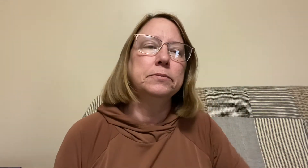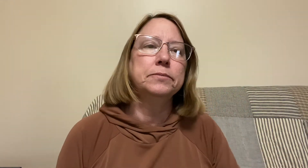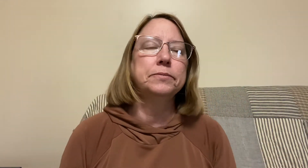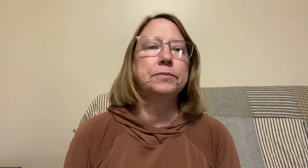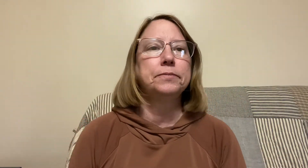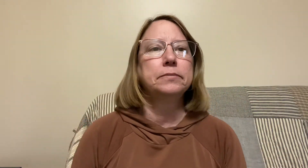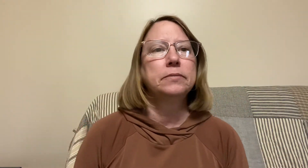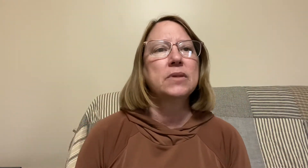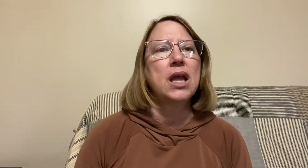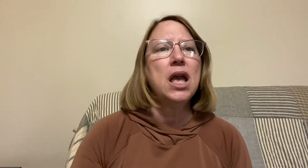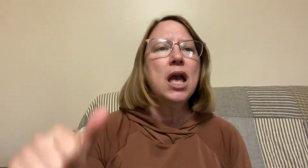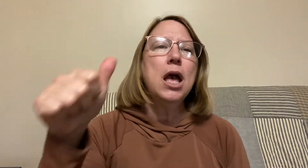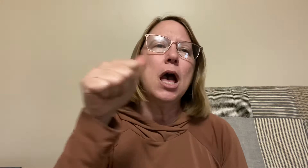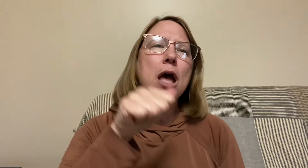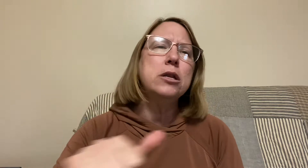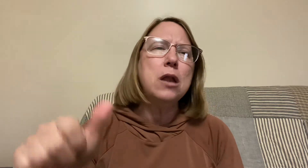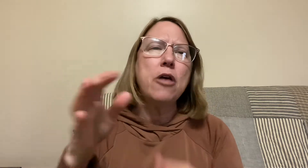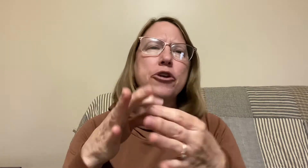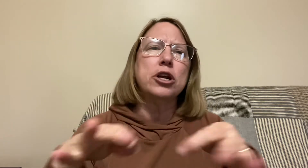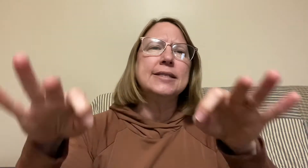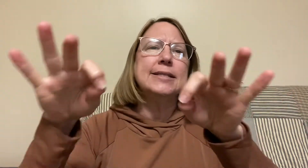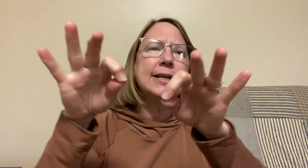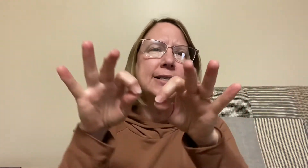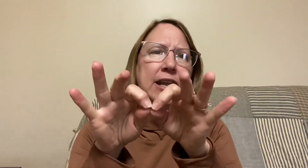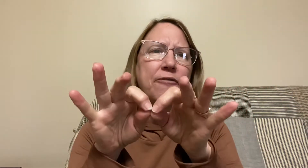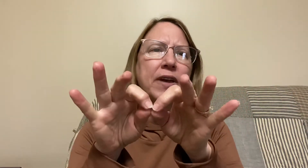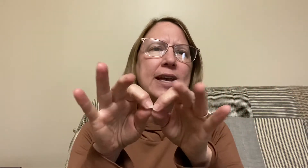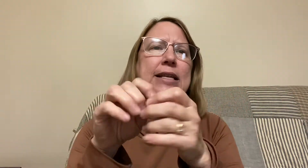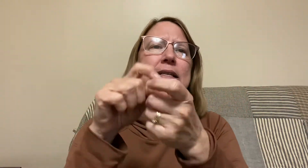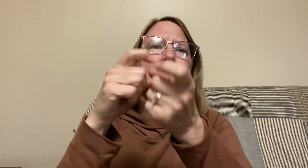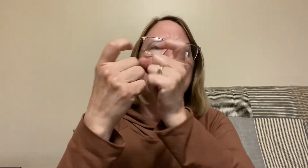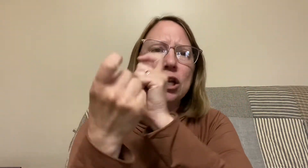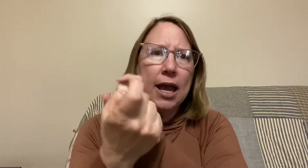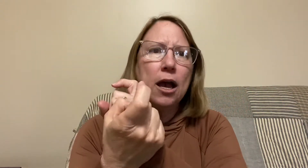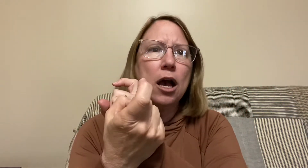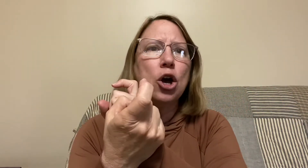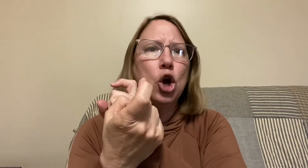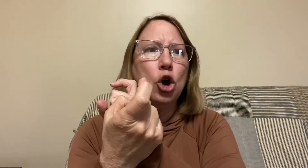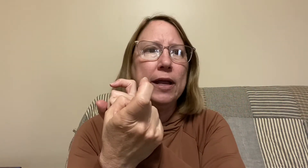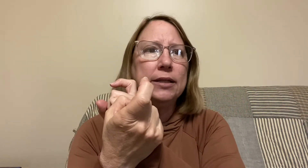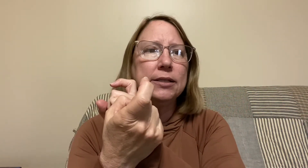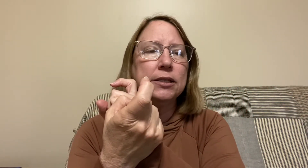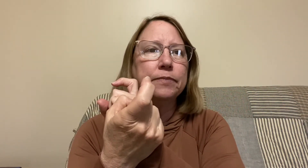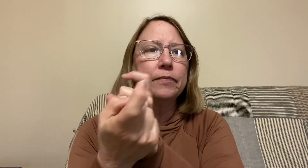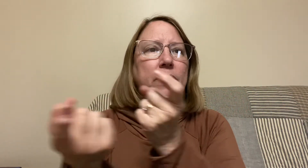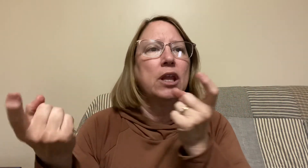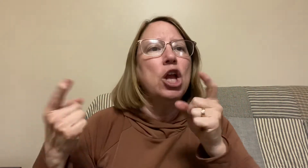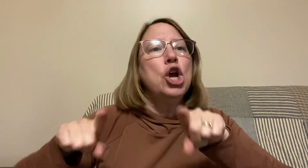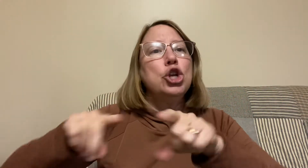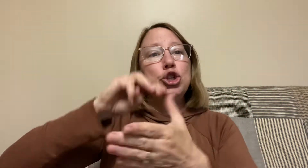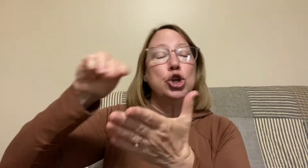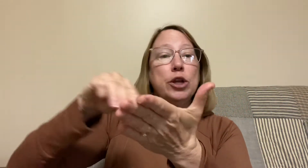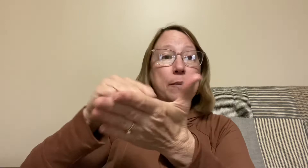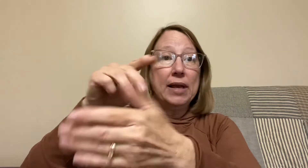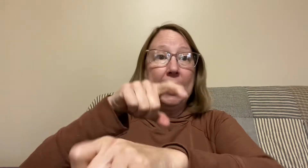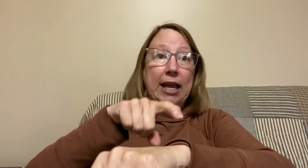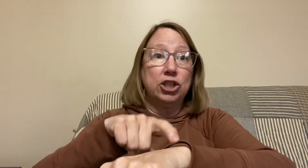devastating weapons. The machinery of war was